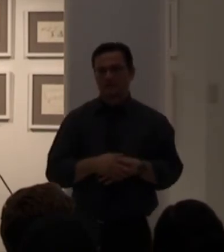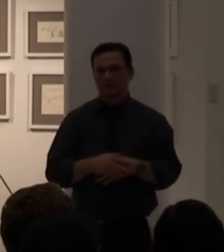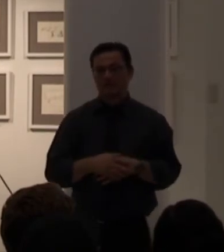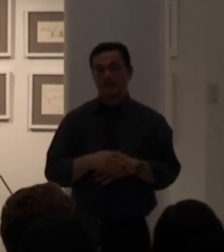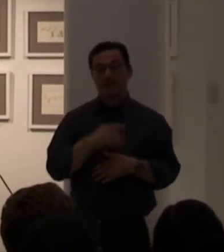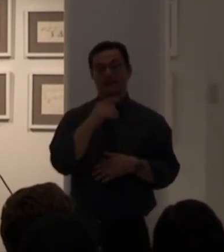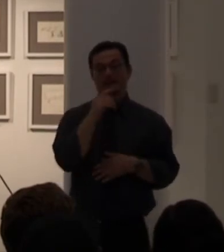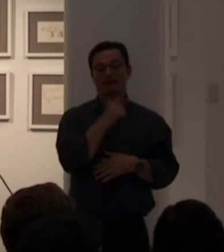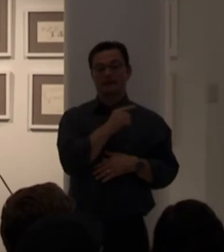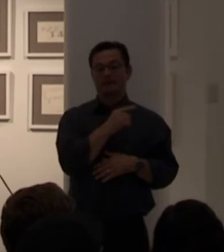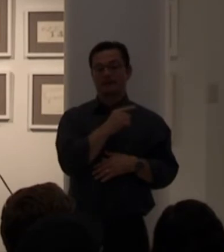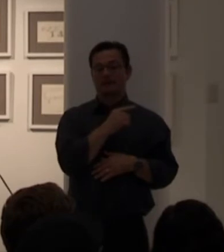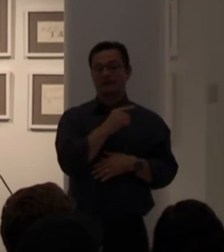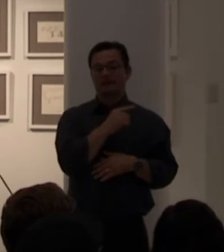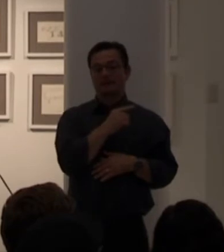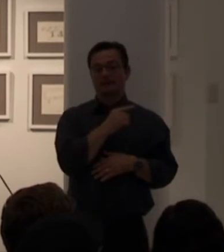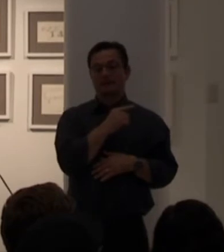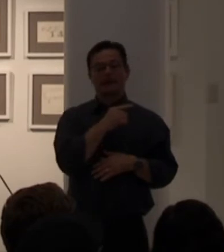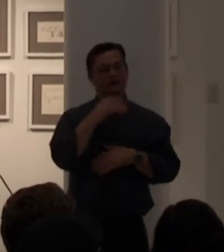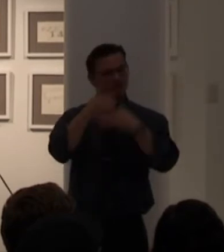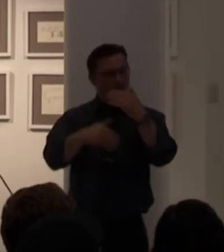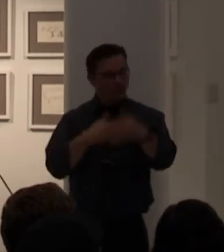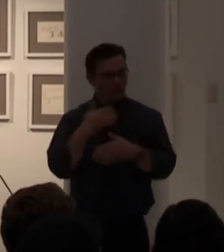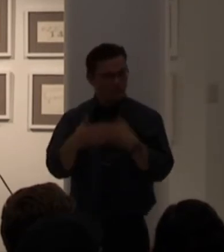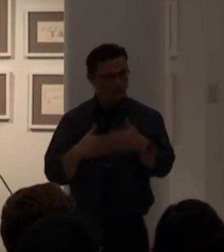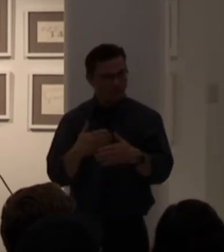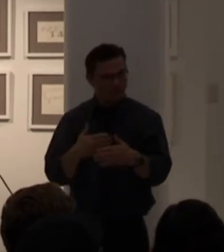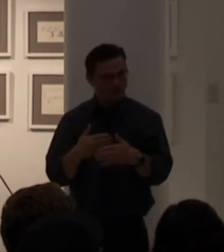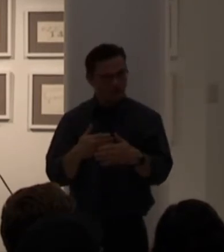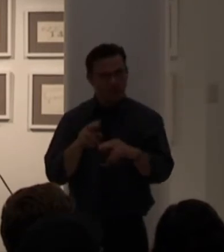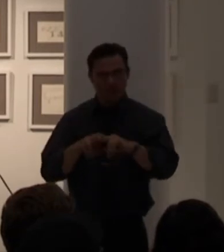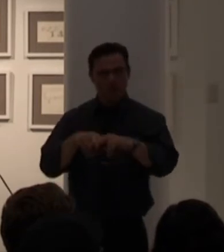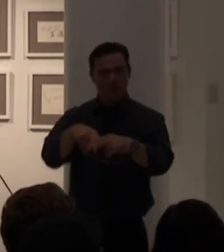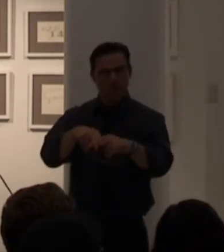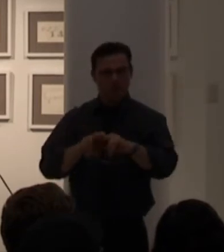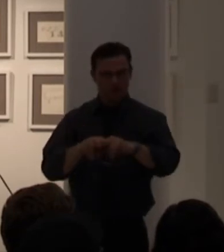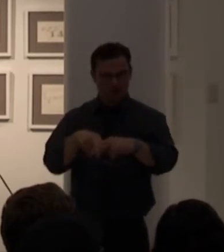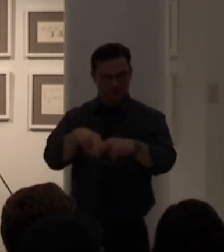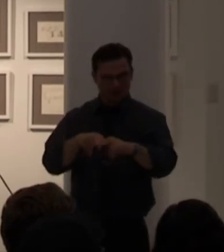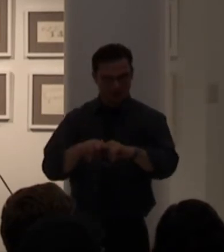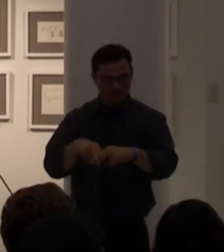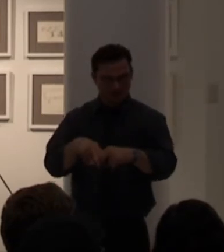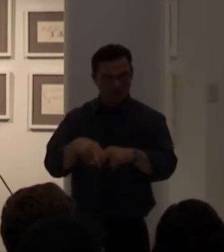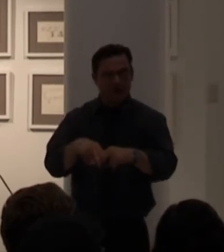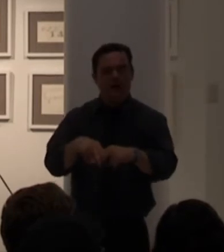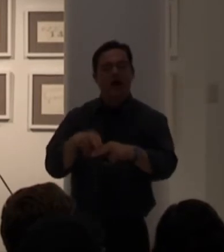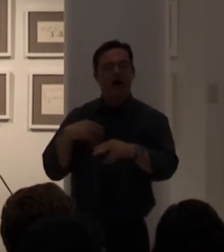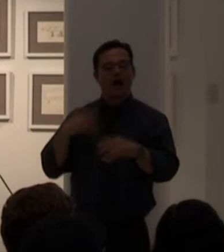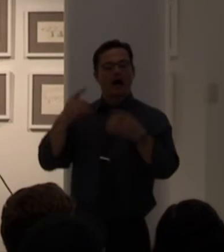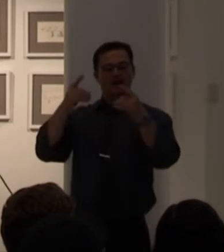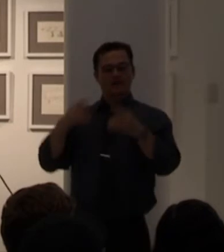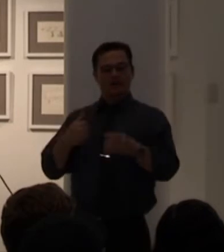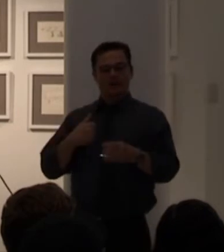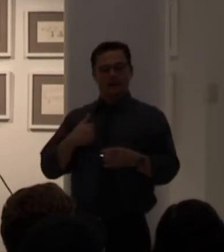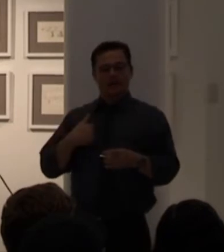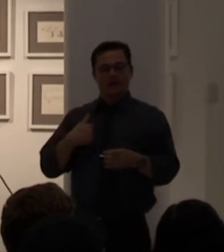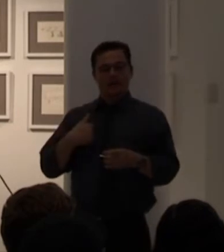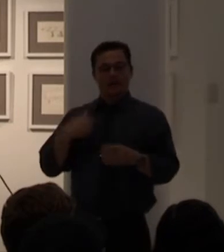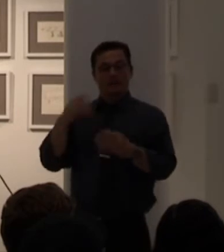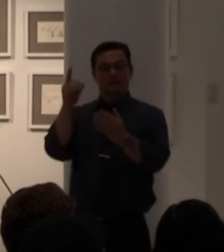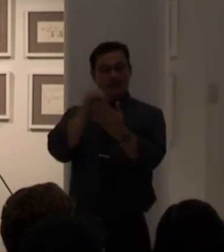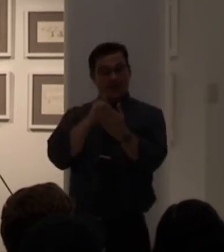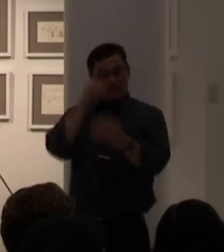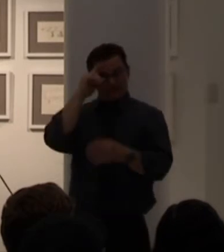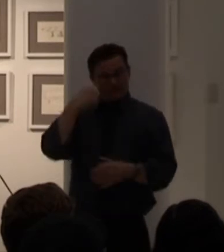and this is it in its progress. It's a rocking chair, and I had decided design